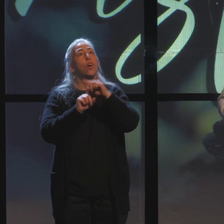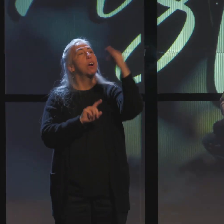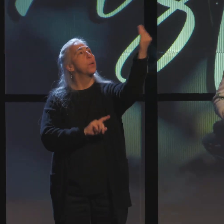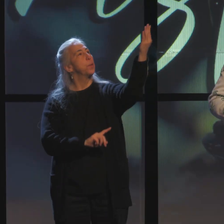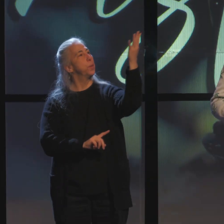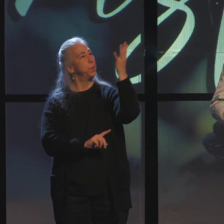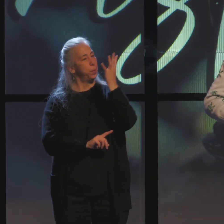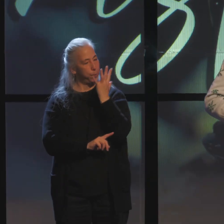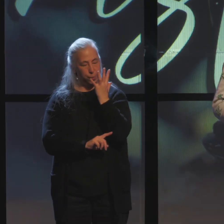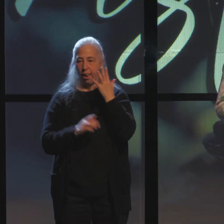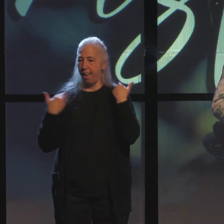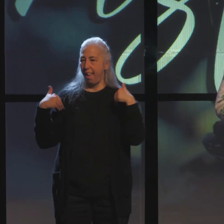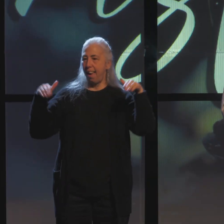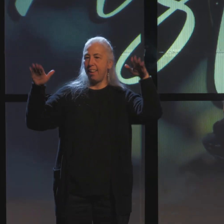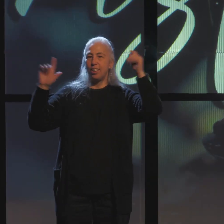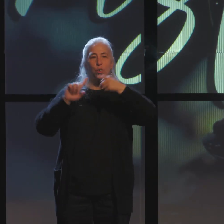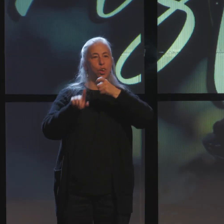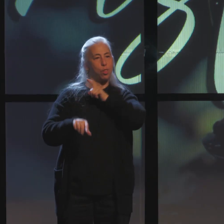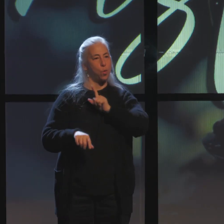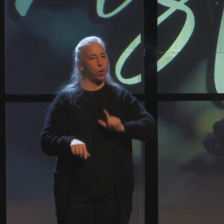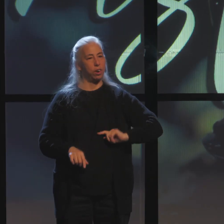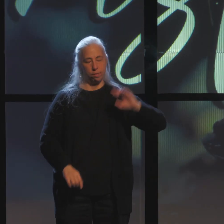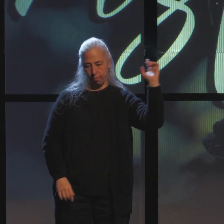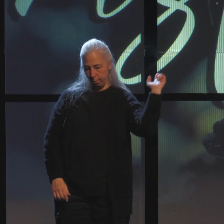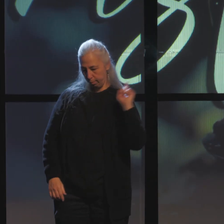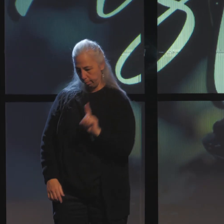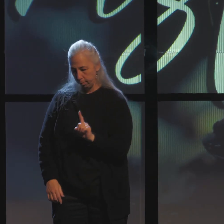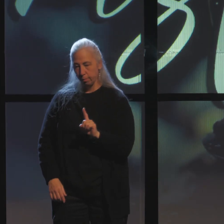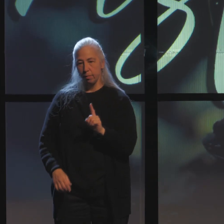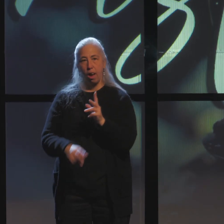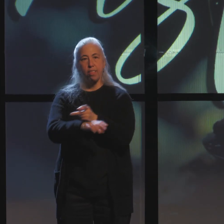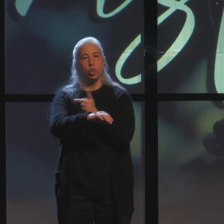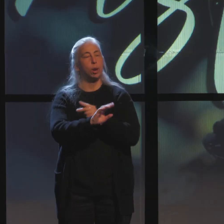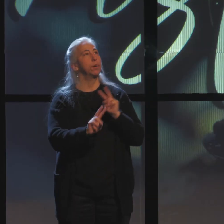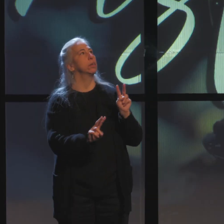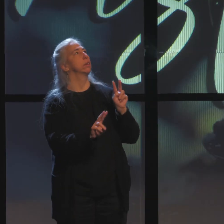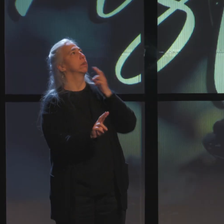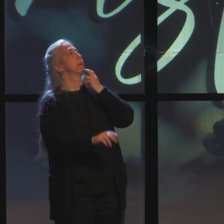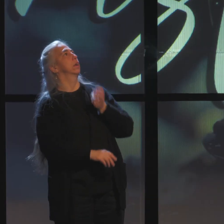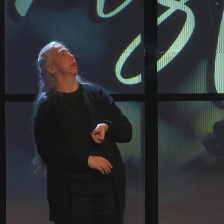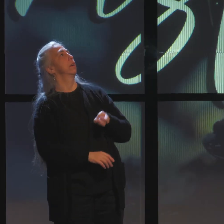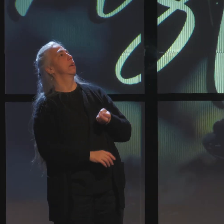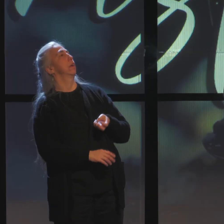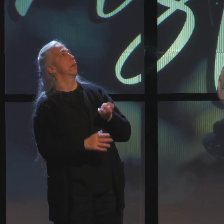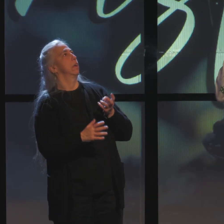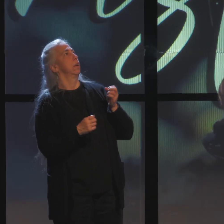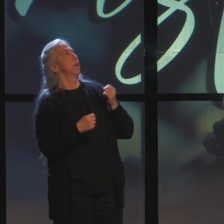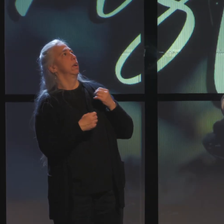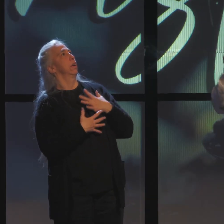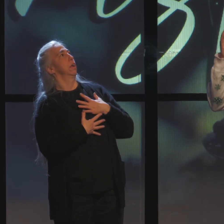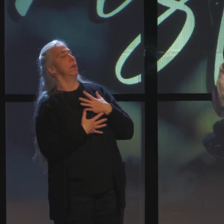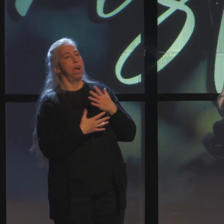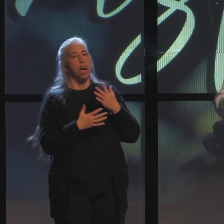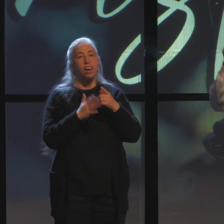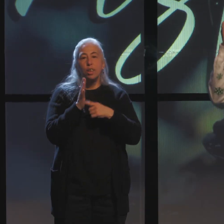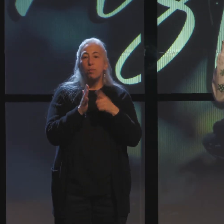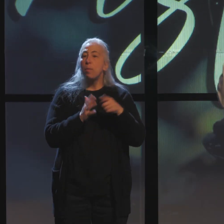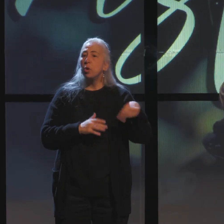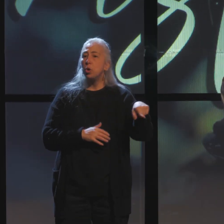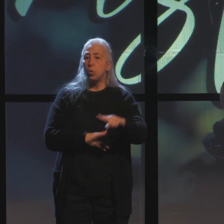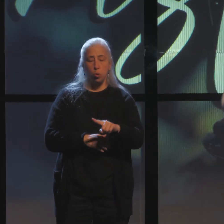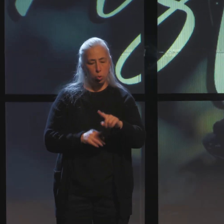around them, and they were terrified. How many of y'all know that sometimes you can feel like you are doing exactly what you